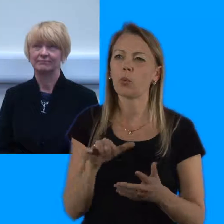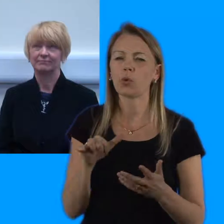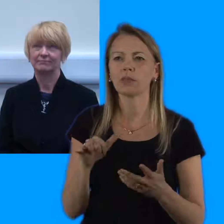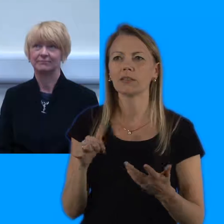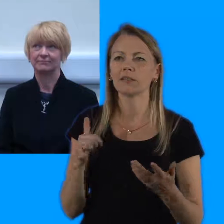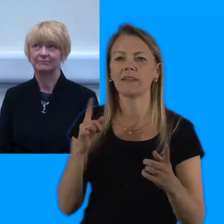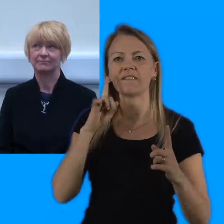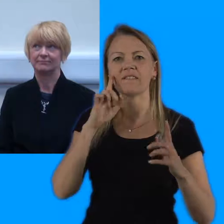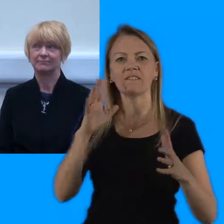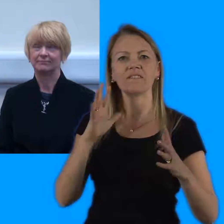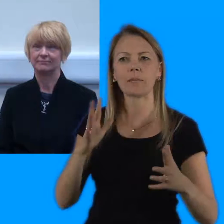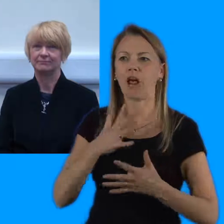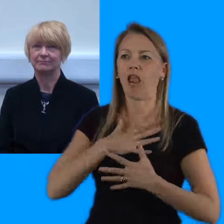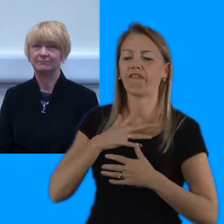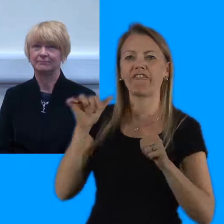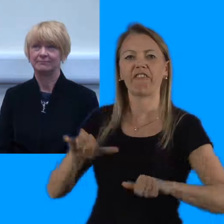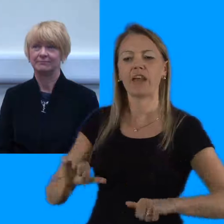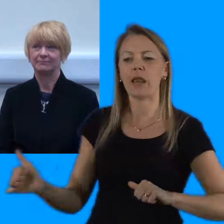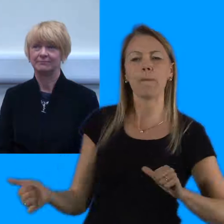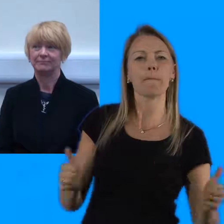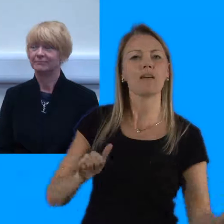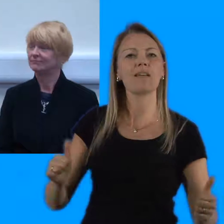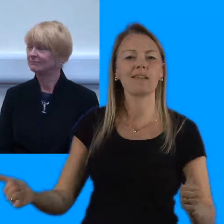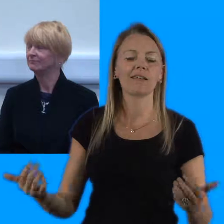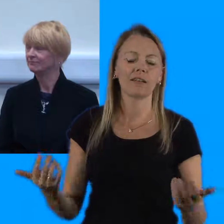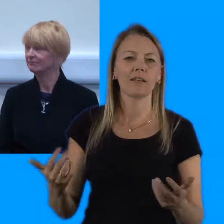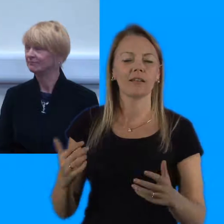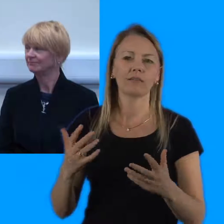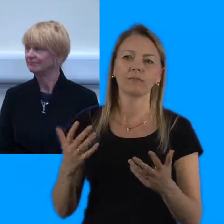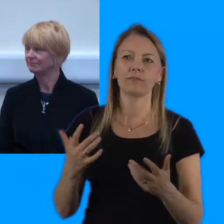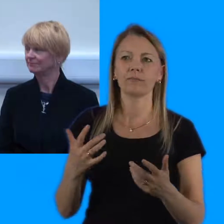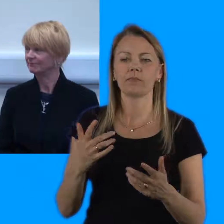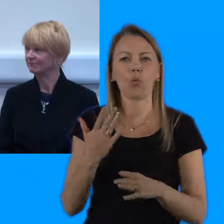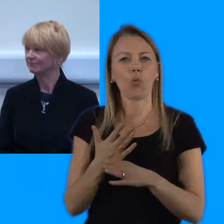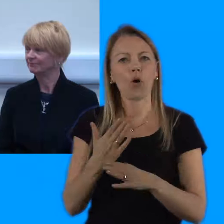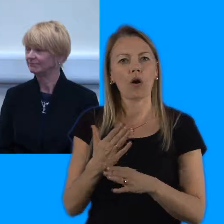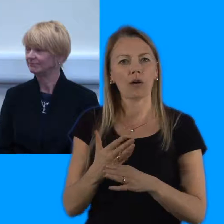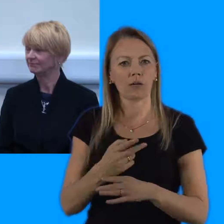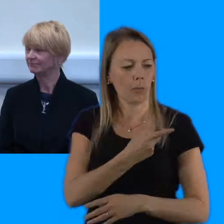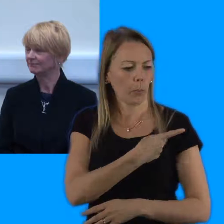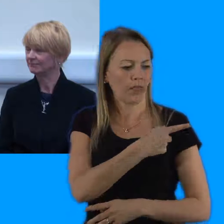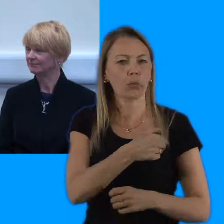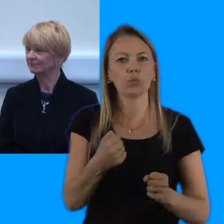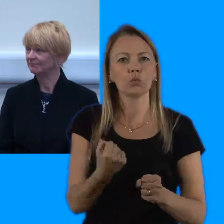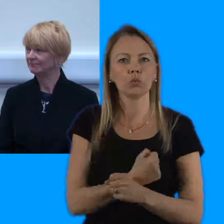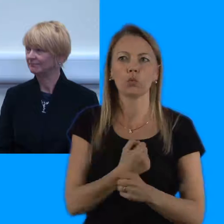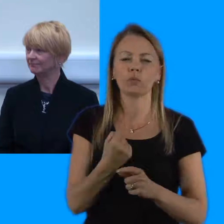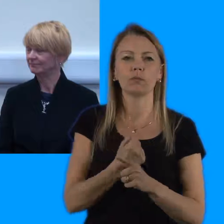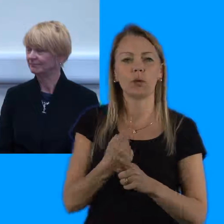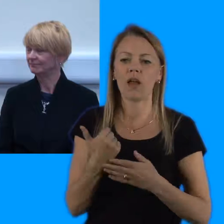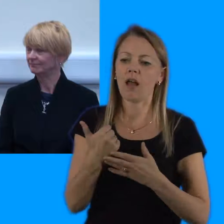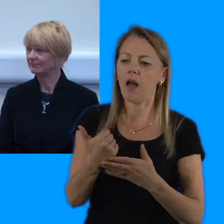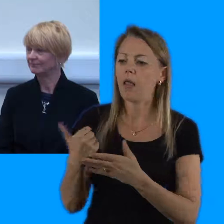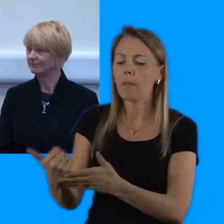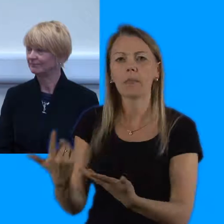I suppose there's an old cliche about loving your neighbour, and the whole thing about the kind of work that both Kathleen and I do